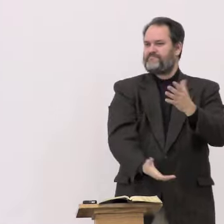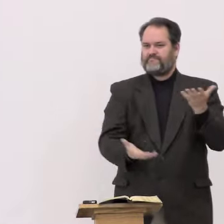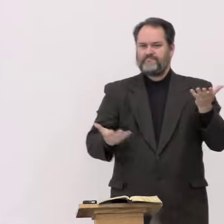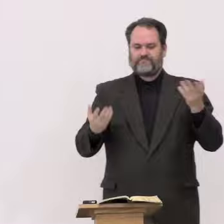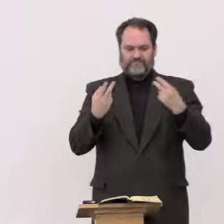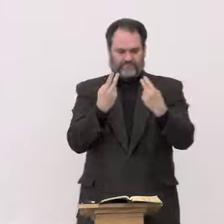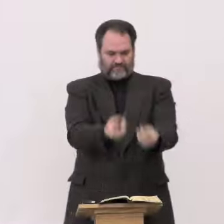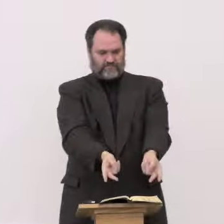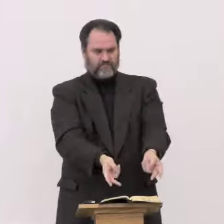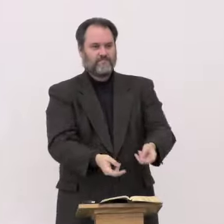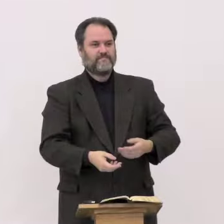a pit.